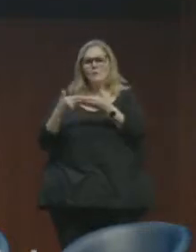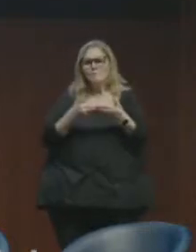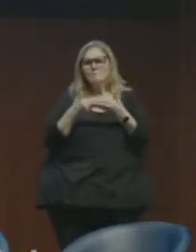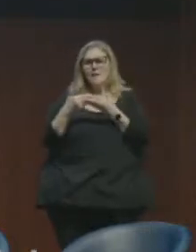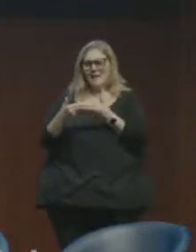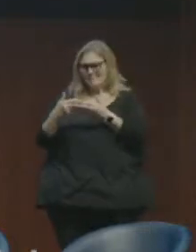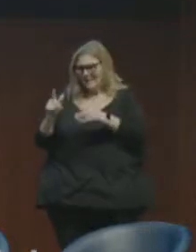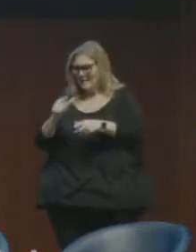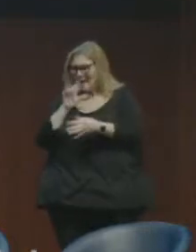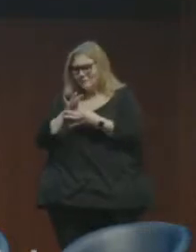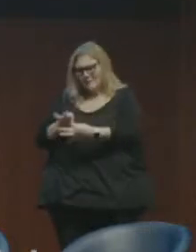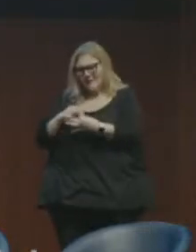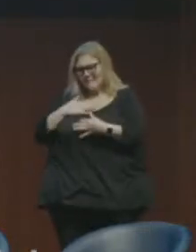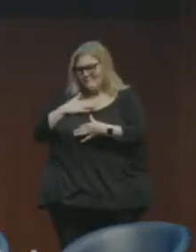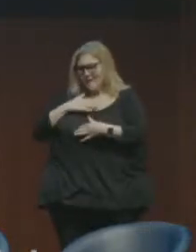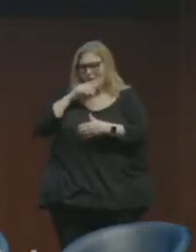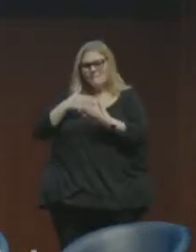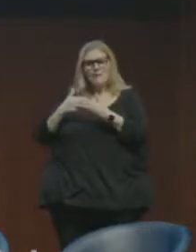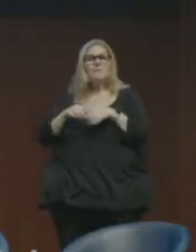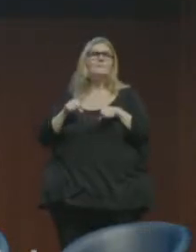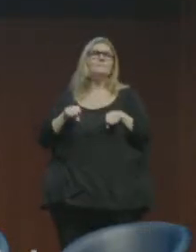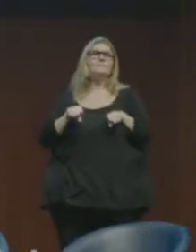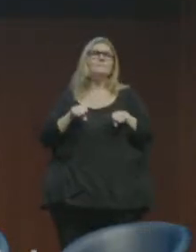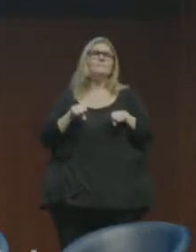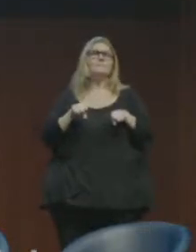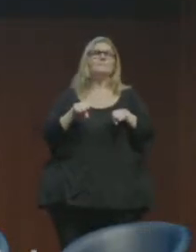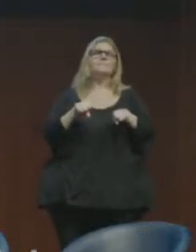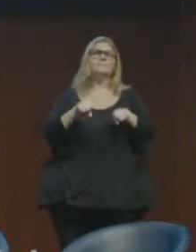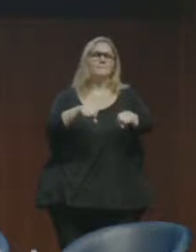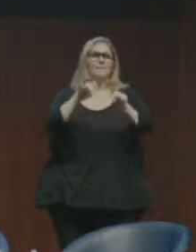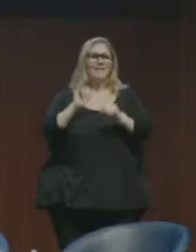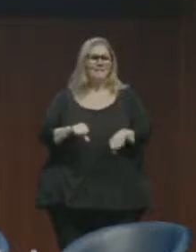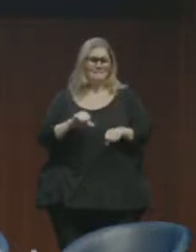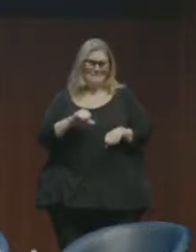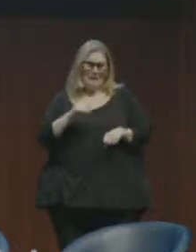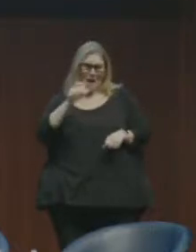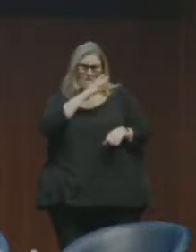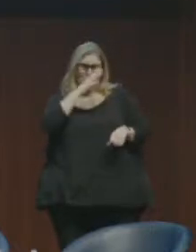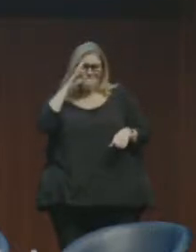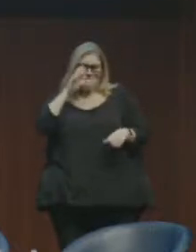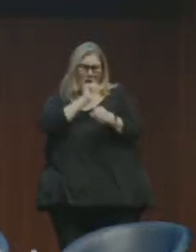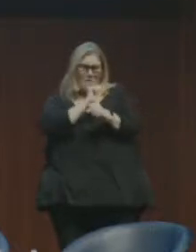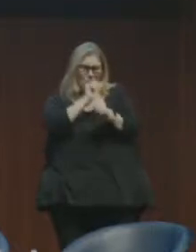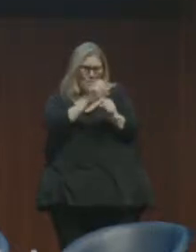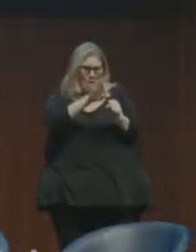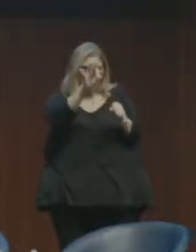unrelated burden, pushed along Avenue Dank. Cotton picking days ain't over.